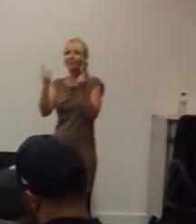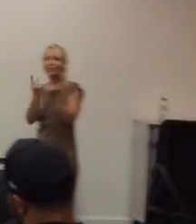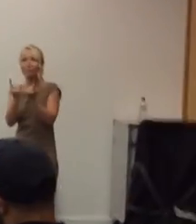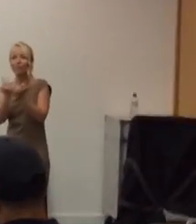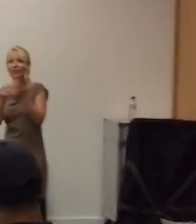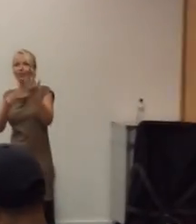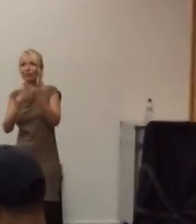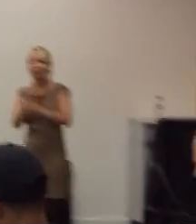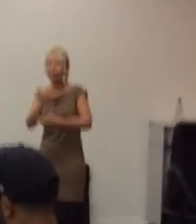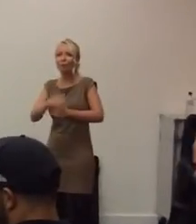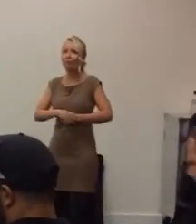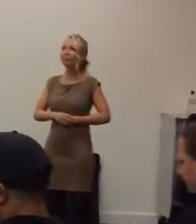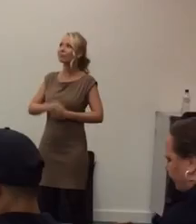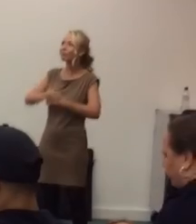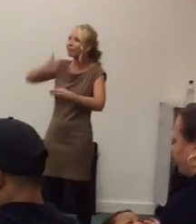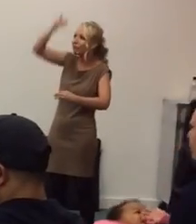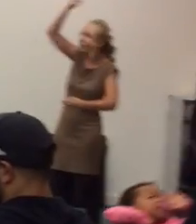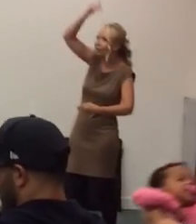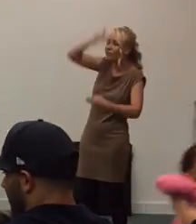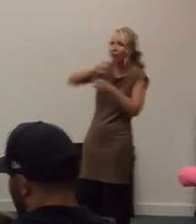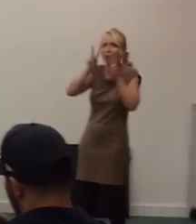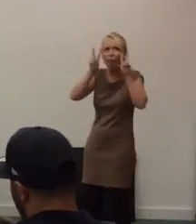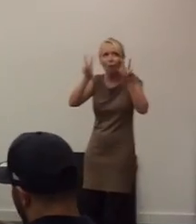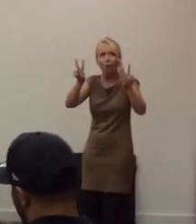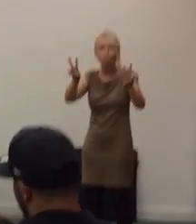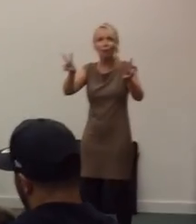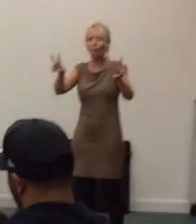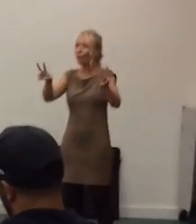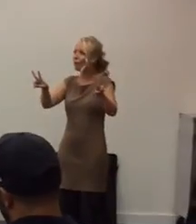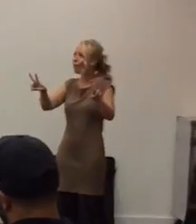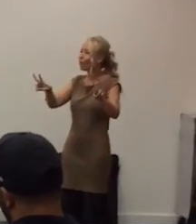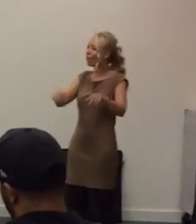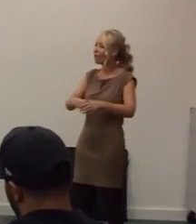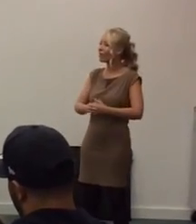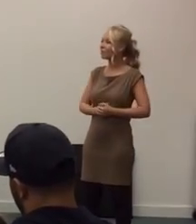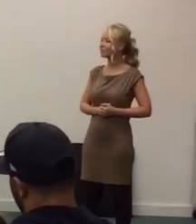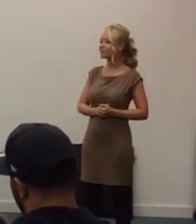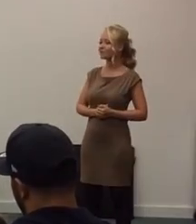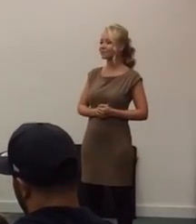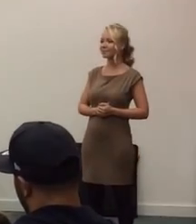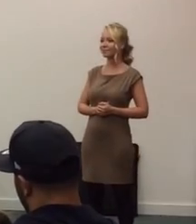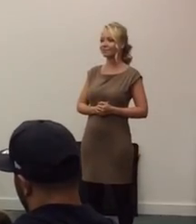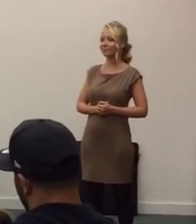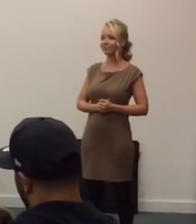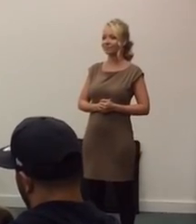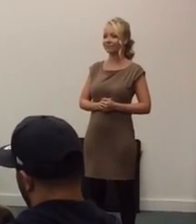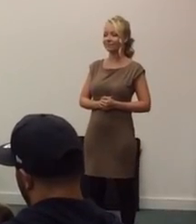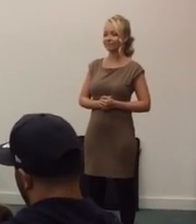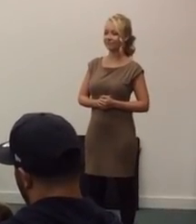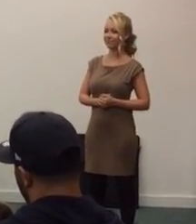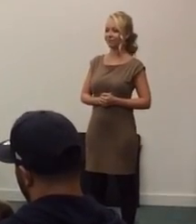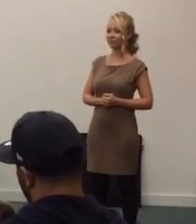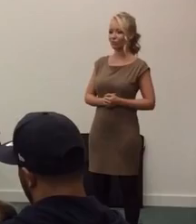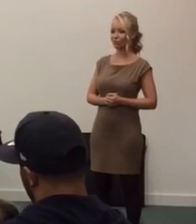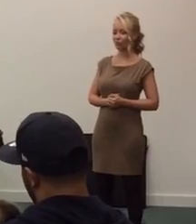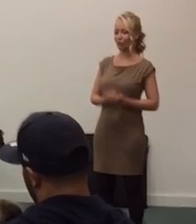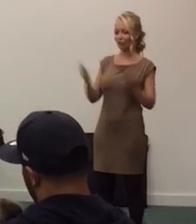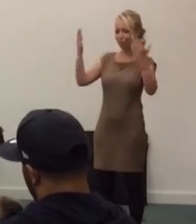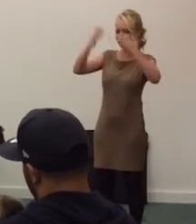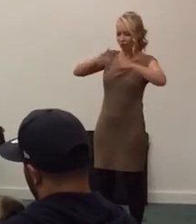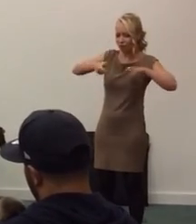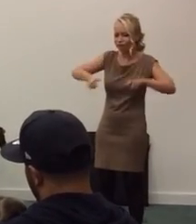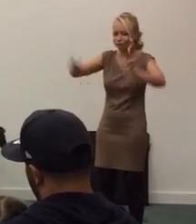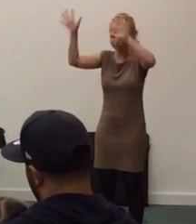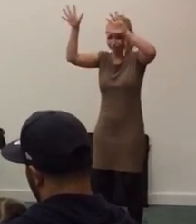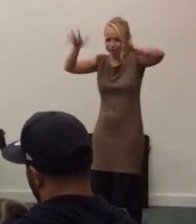new, said the kindly man looking out the window. Now, boys and girls, mums and dads, throughout the night, it